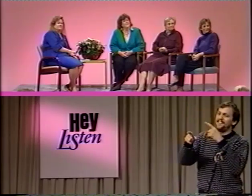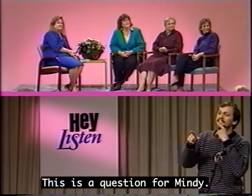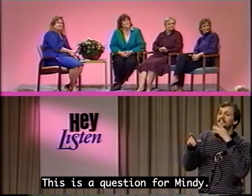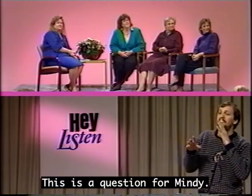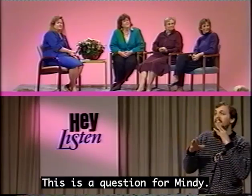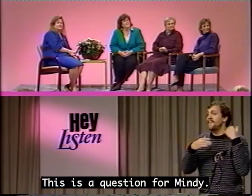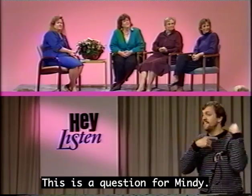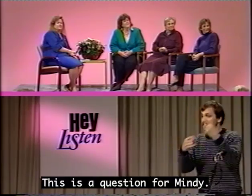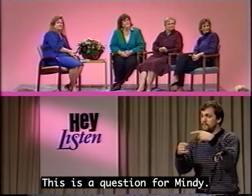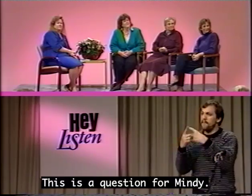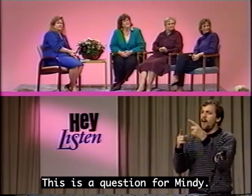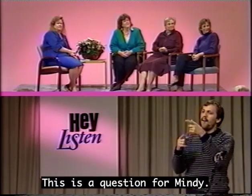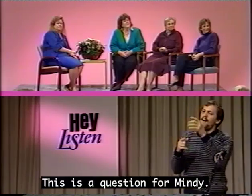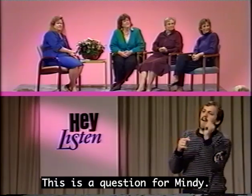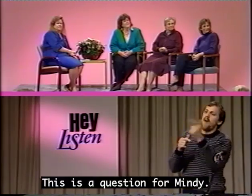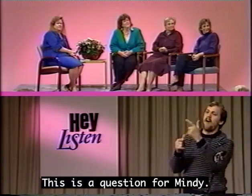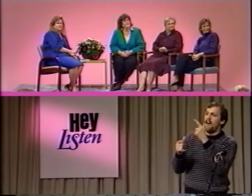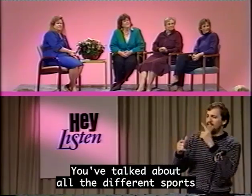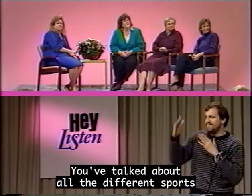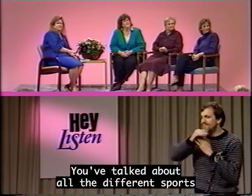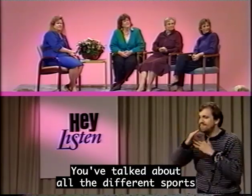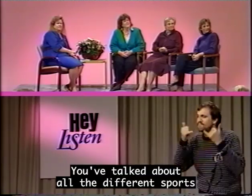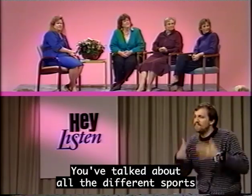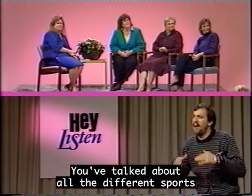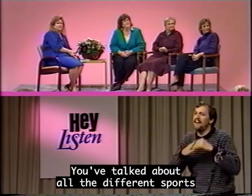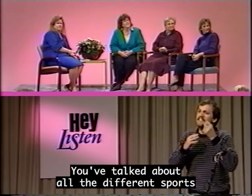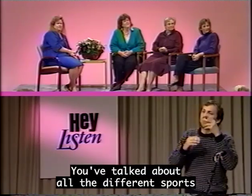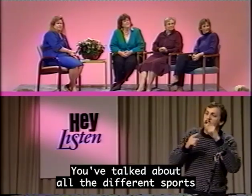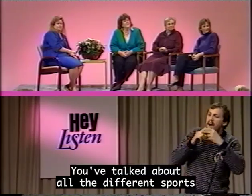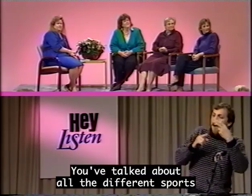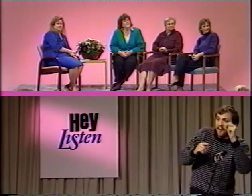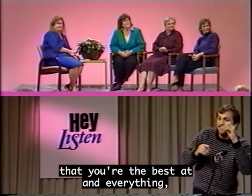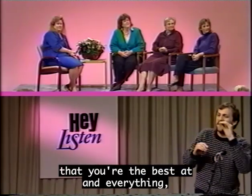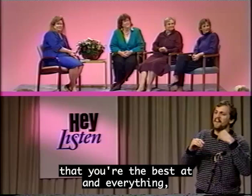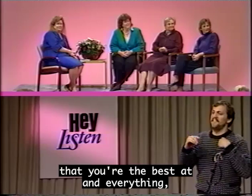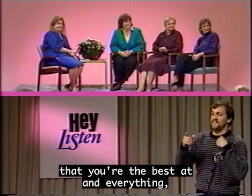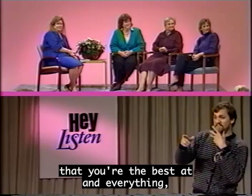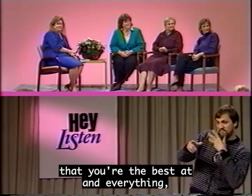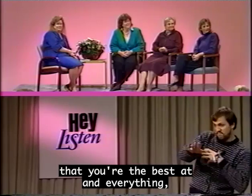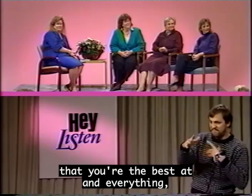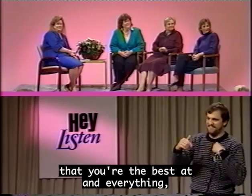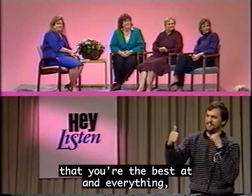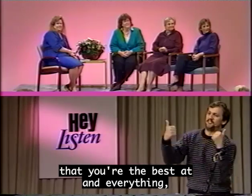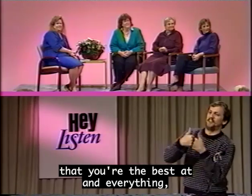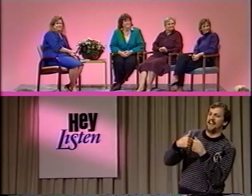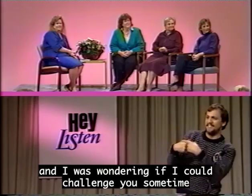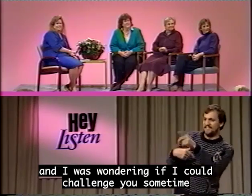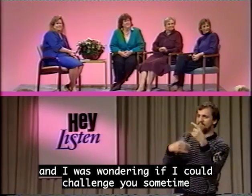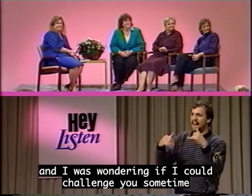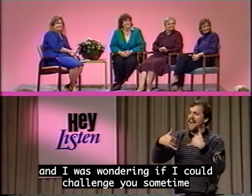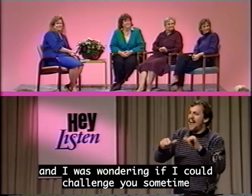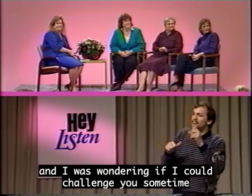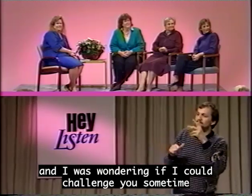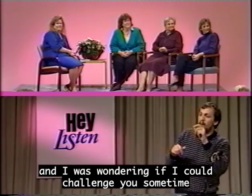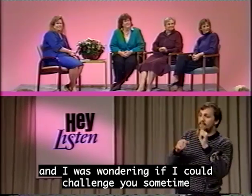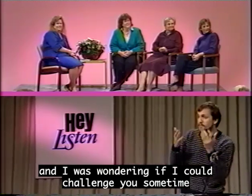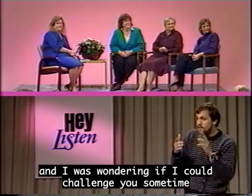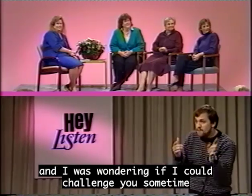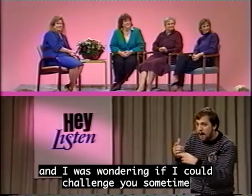This is a question for Mindy. You've talked about all the different sports that you're the best at and everything, and I was wondering if I could challenge you sometime